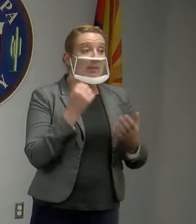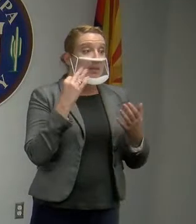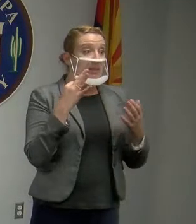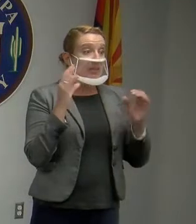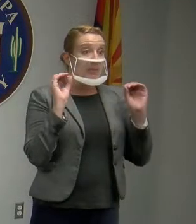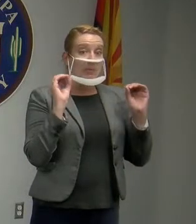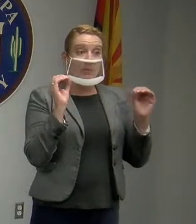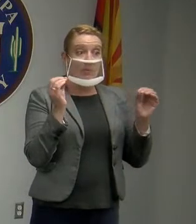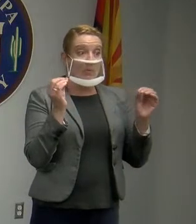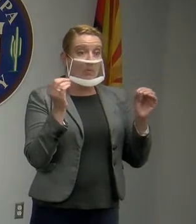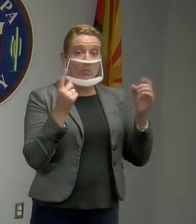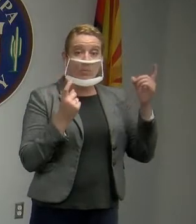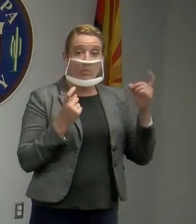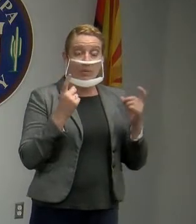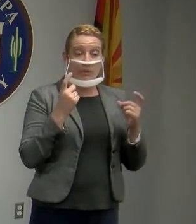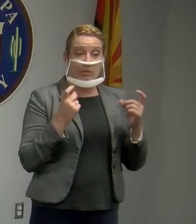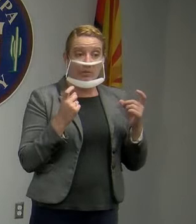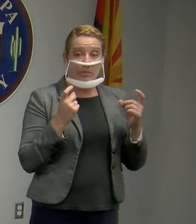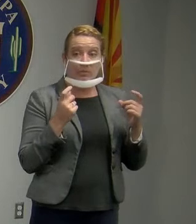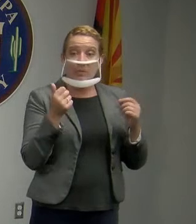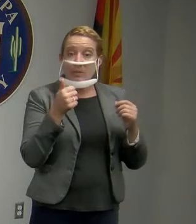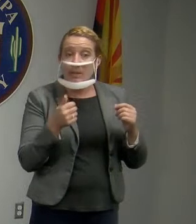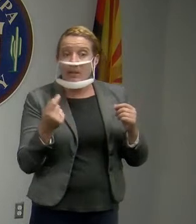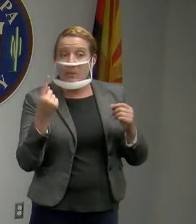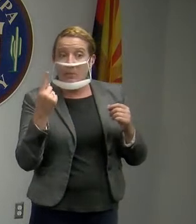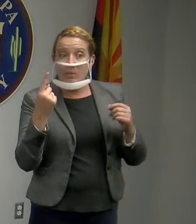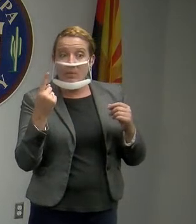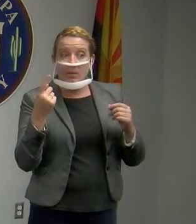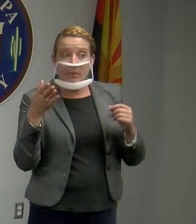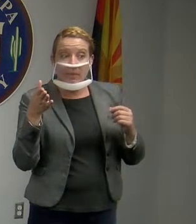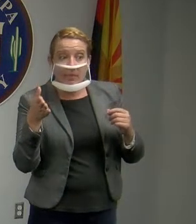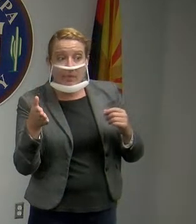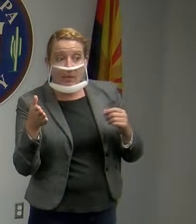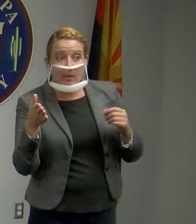questions we have for today. Is there anybody else on there at all, Chad?